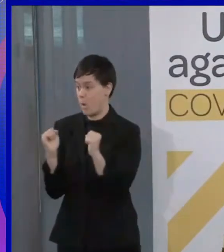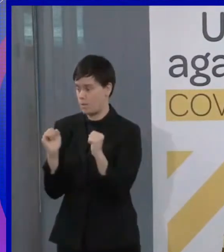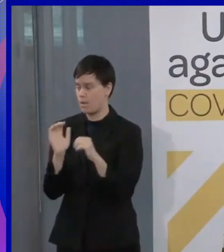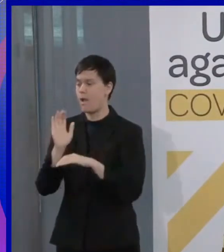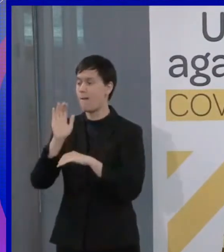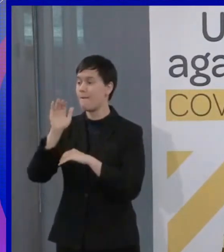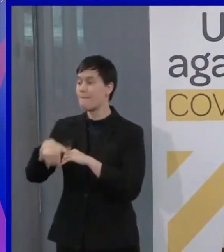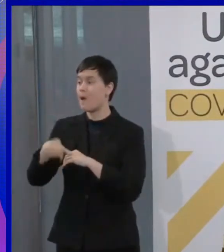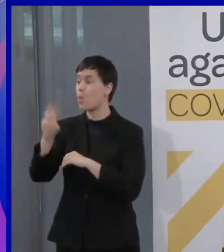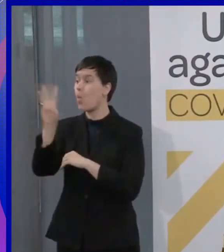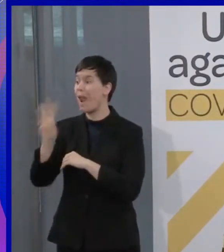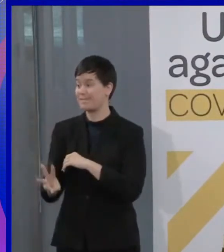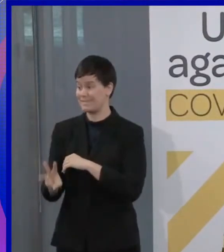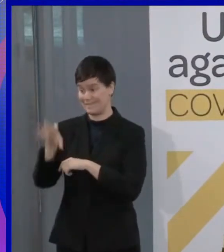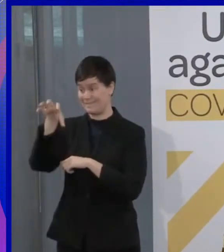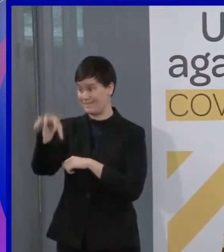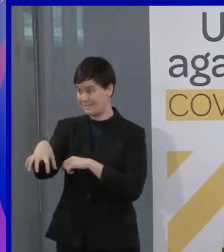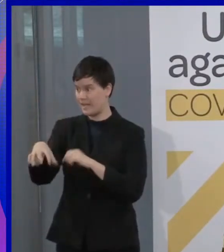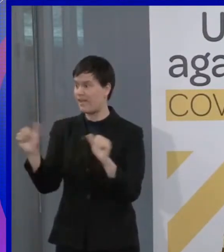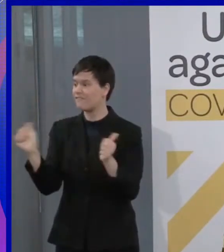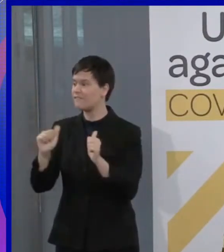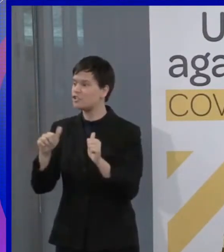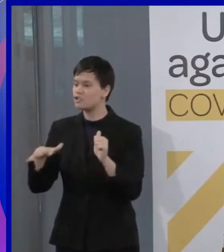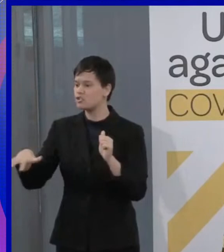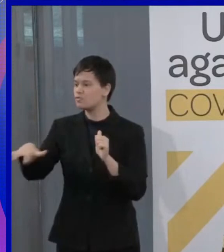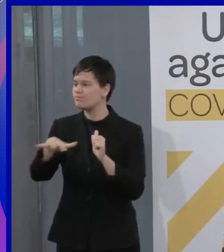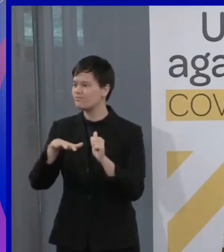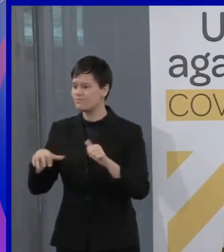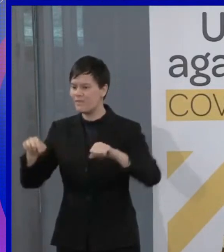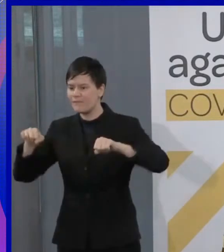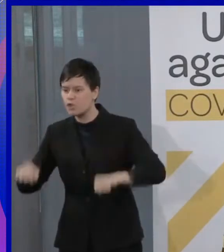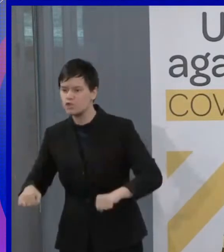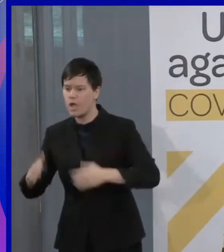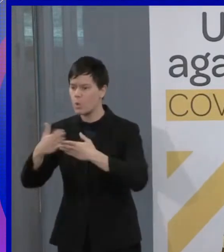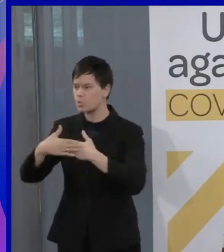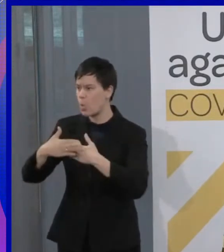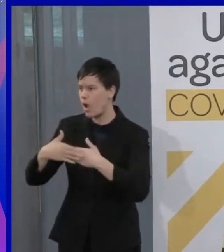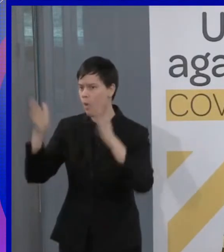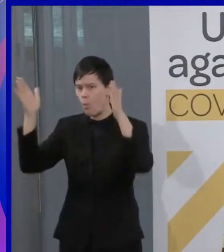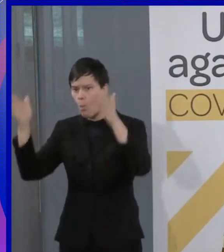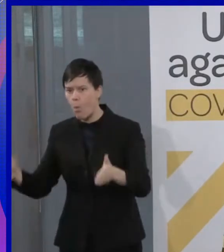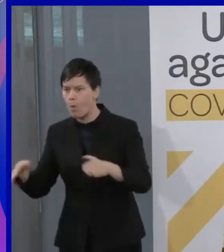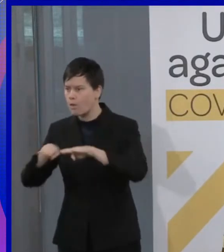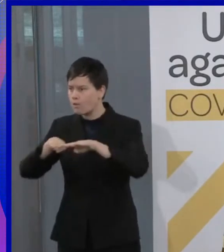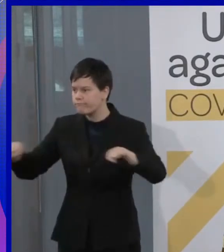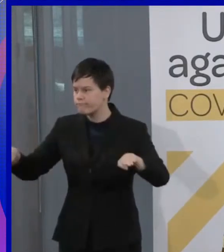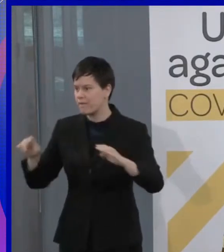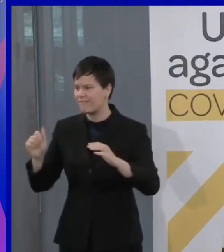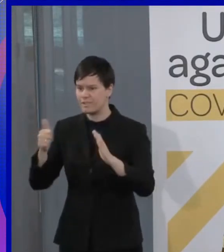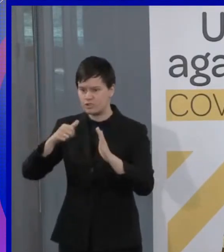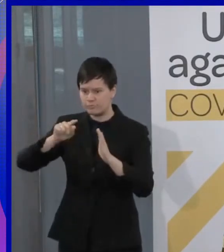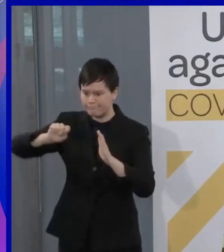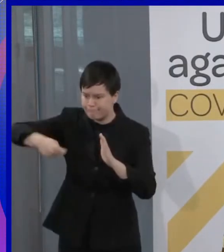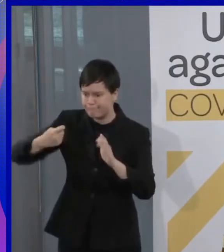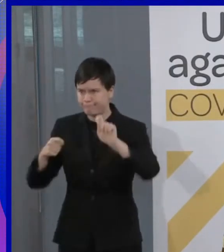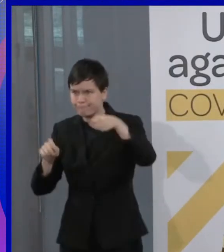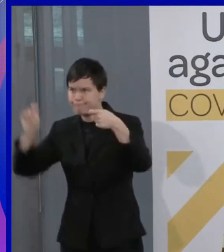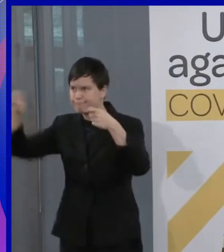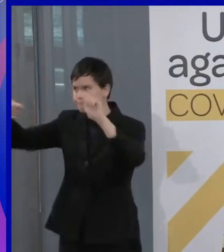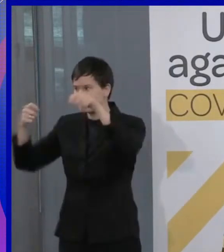Wellington. We're also expecting back to date today, I hope, the results of the testing of